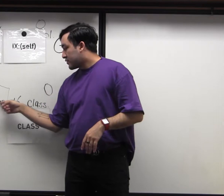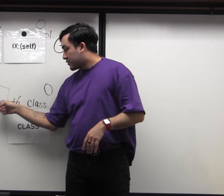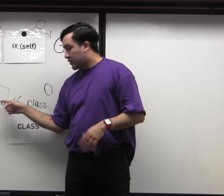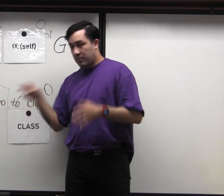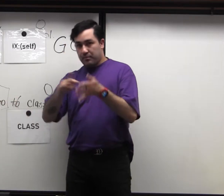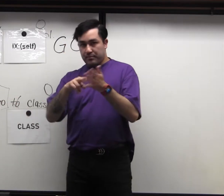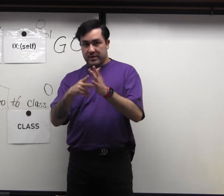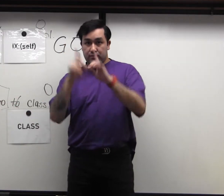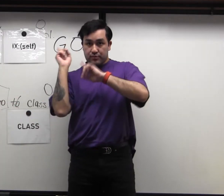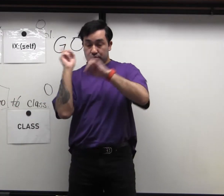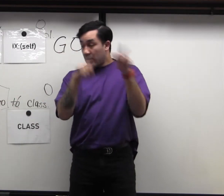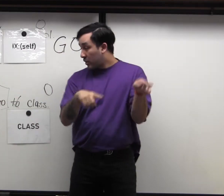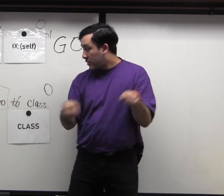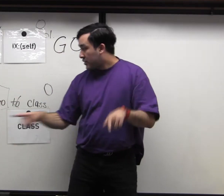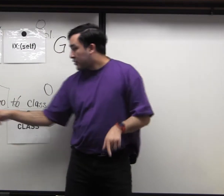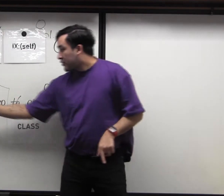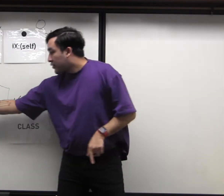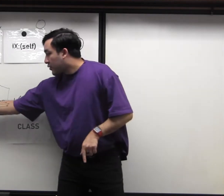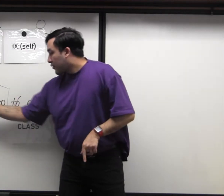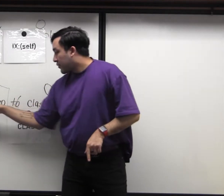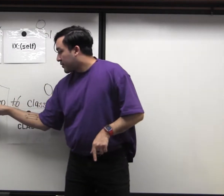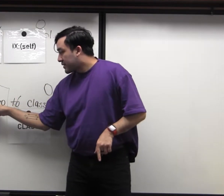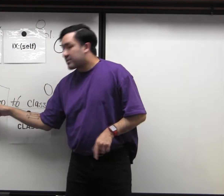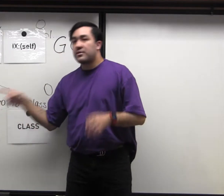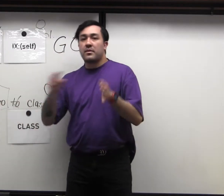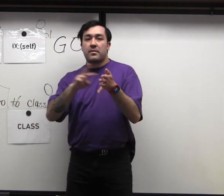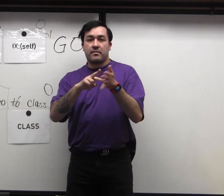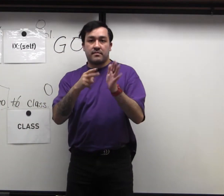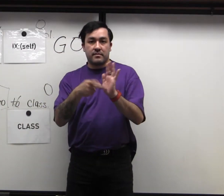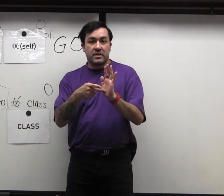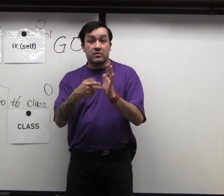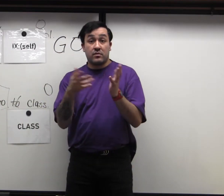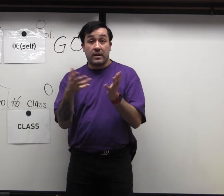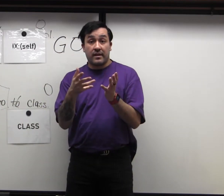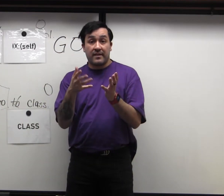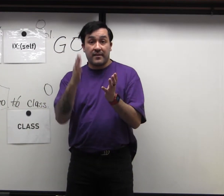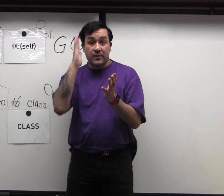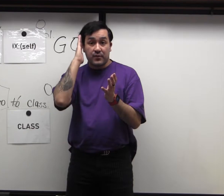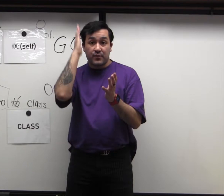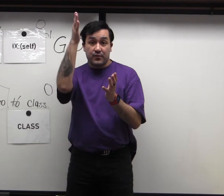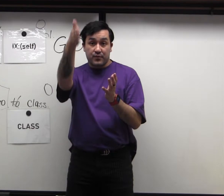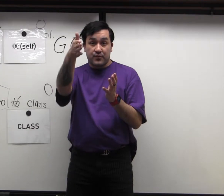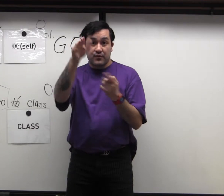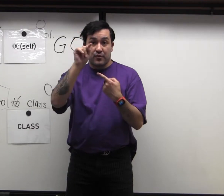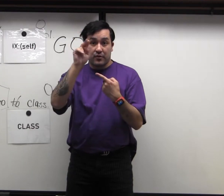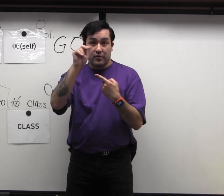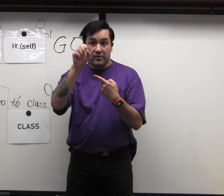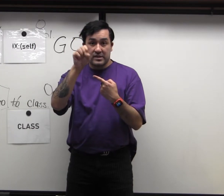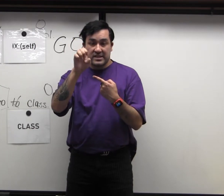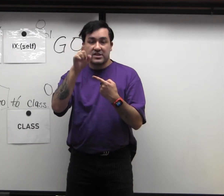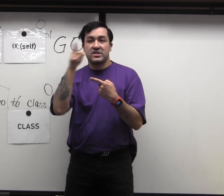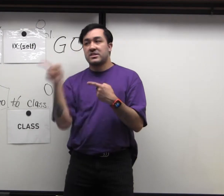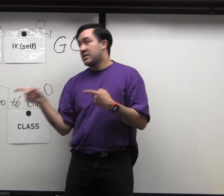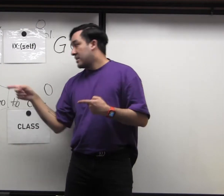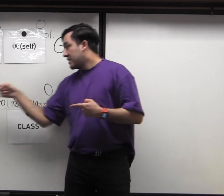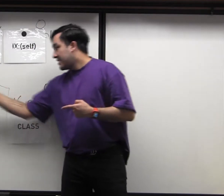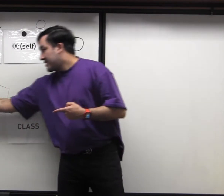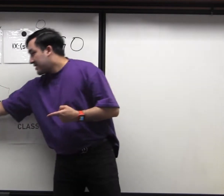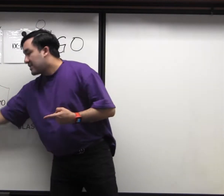thing. Um, that part means go, but the going to means future. It's going to happen. In the future, this